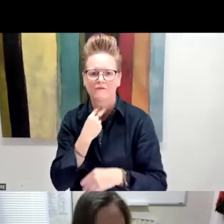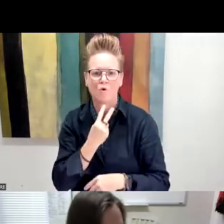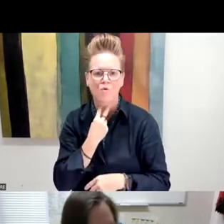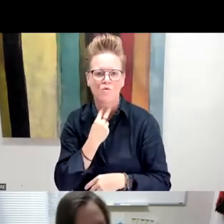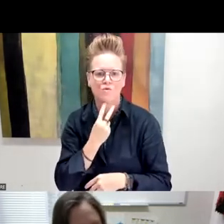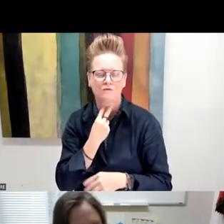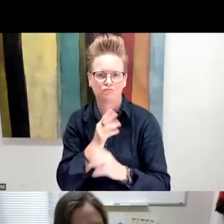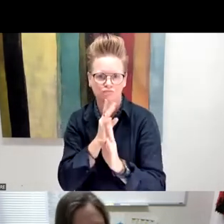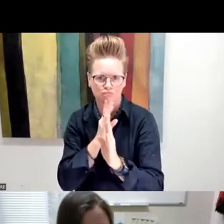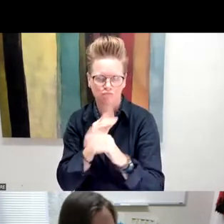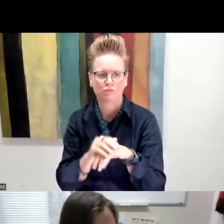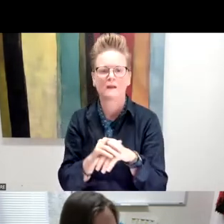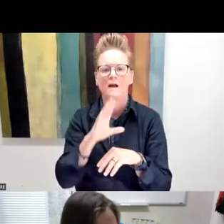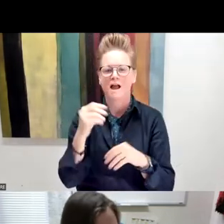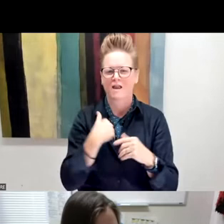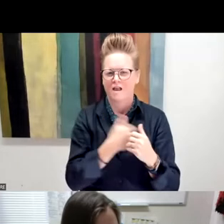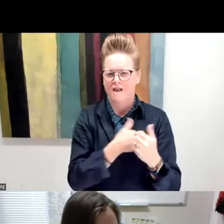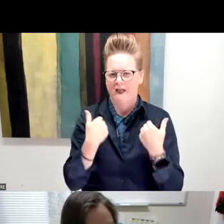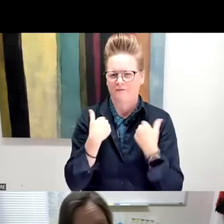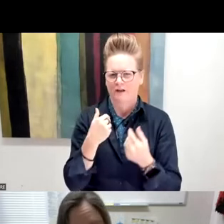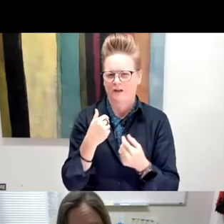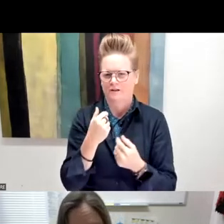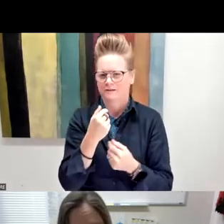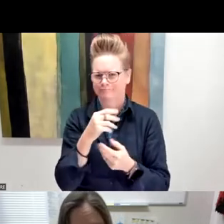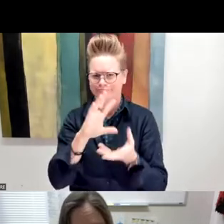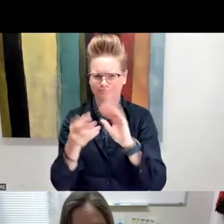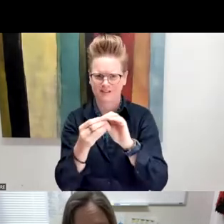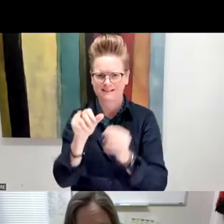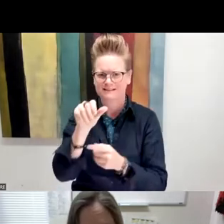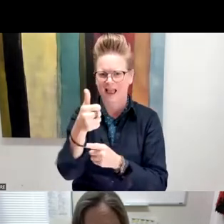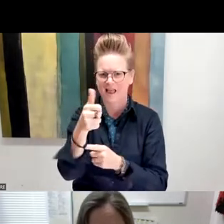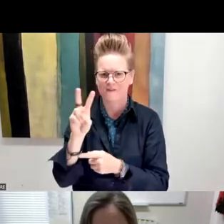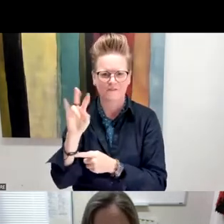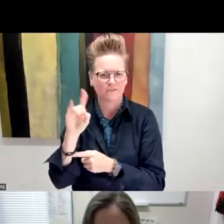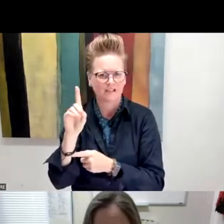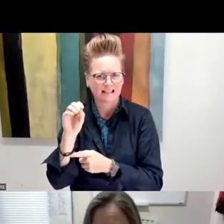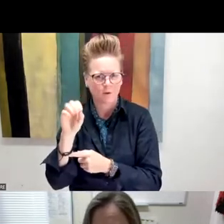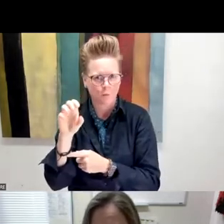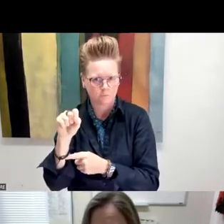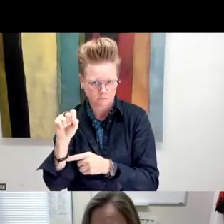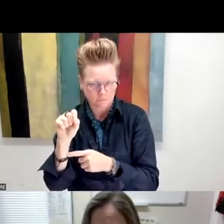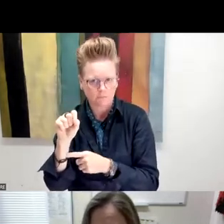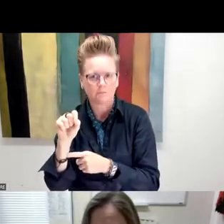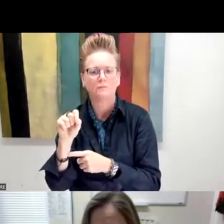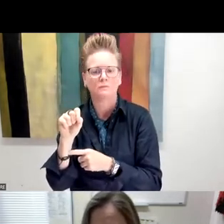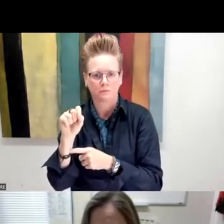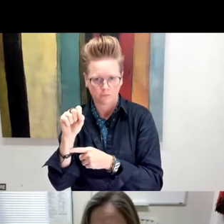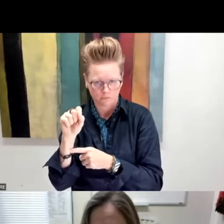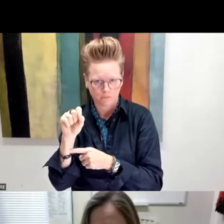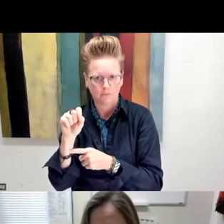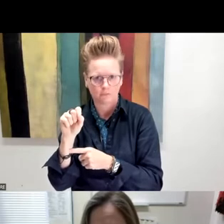have an interpreter that will be speaking in English spoken language, and we have about 10